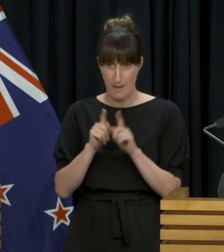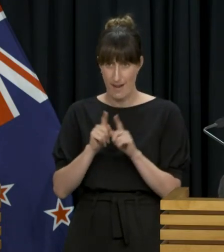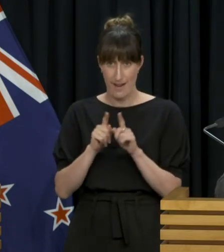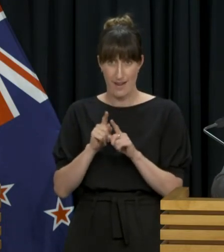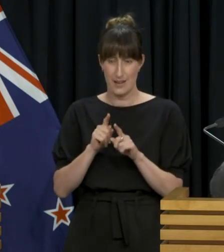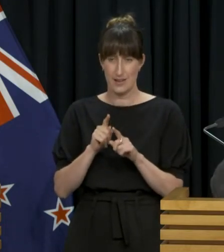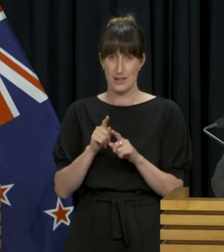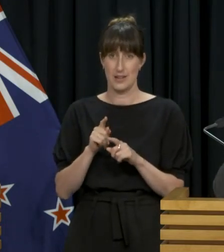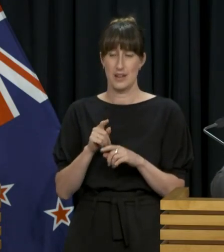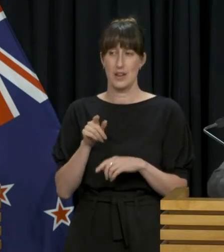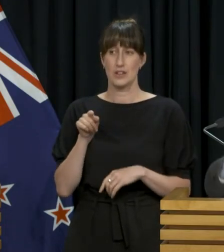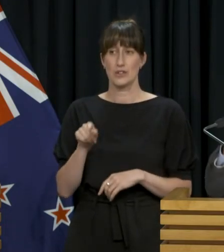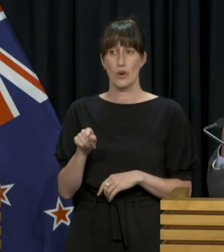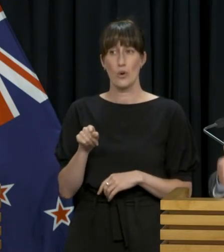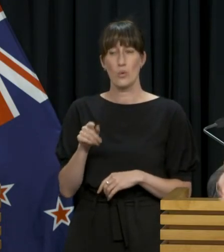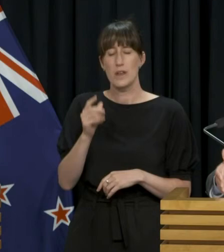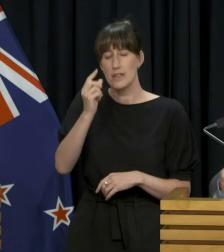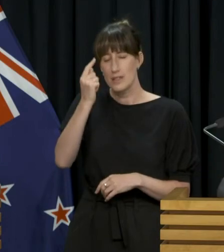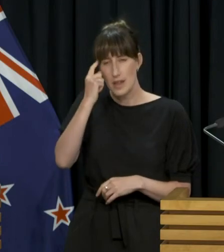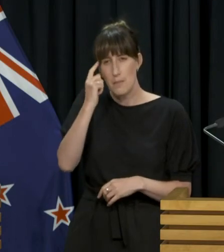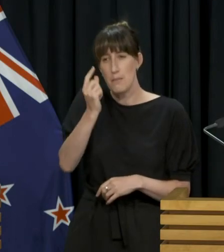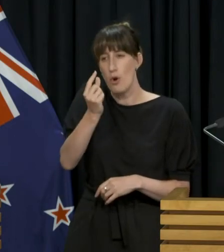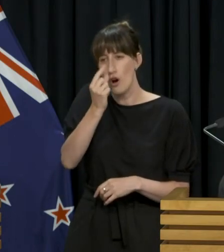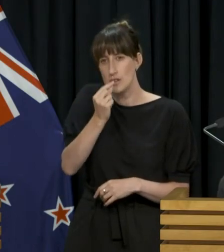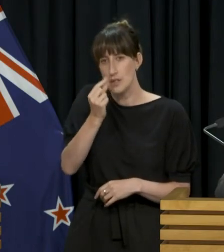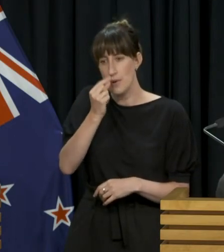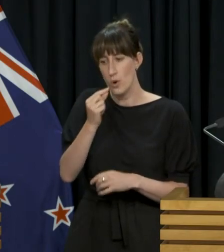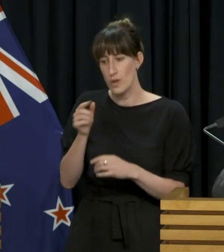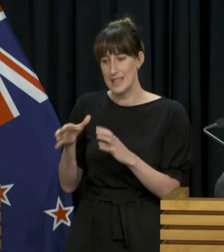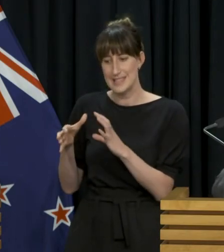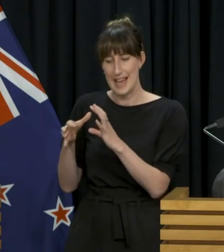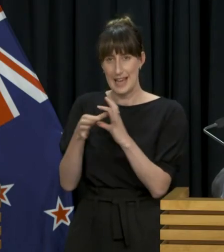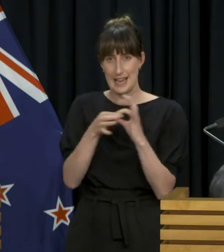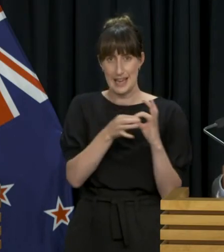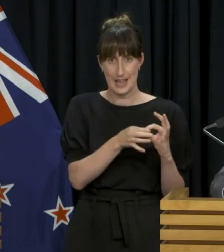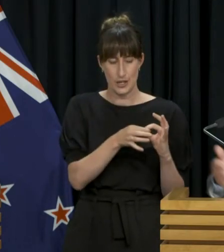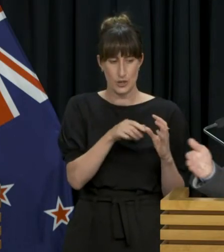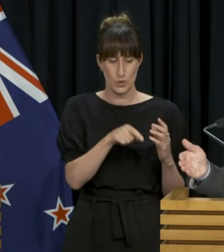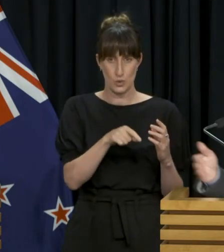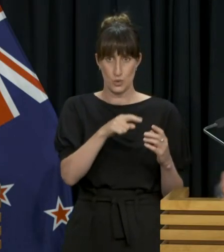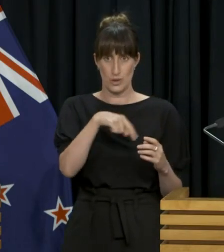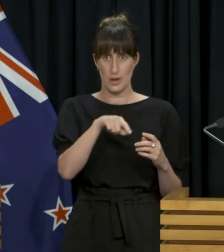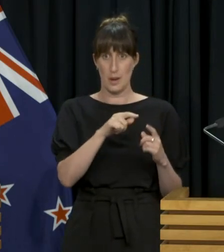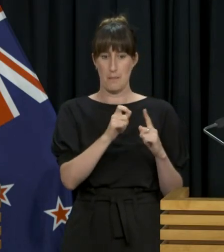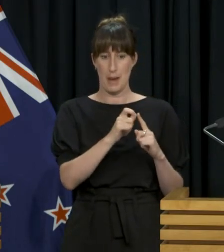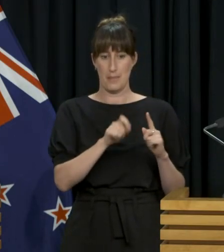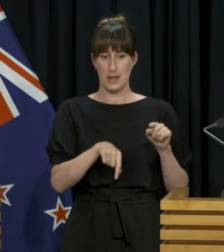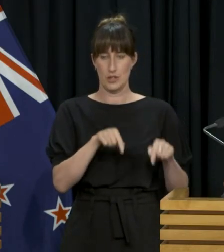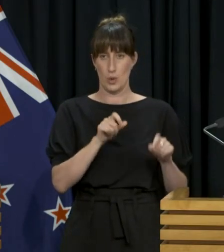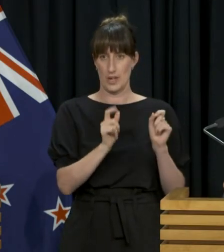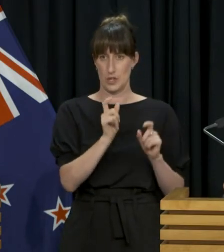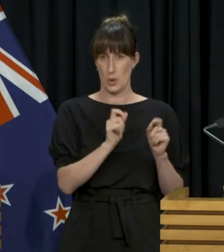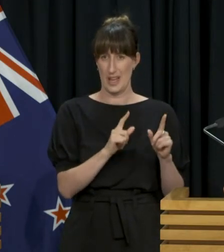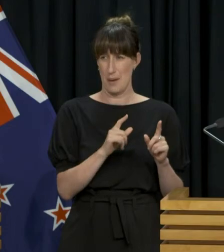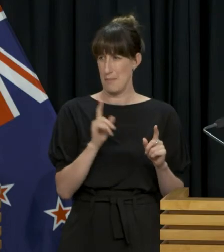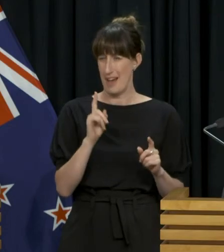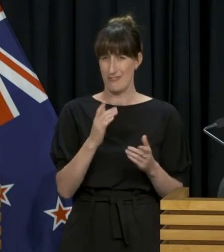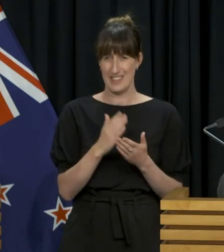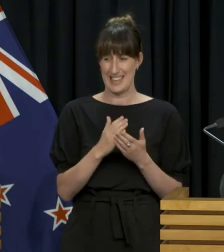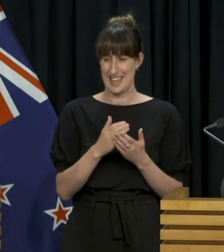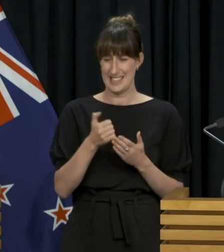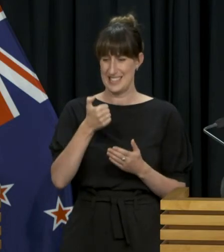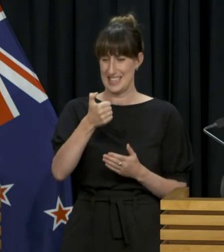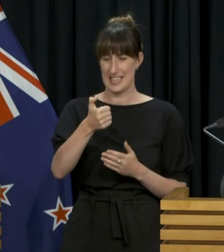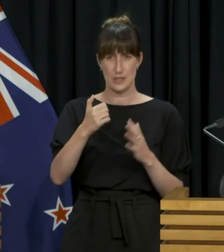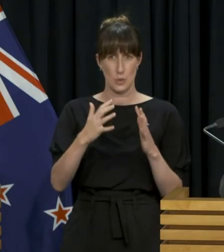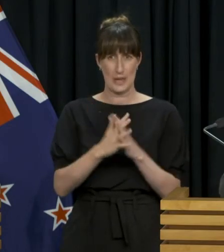the possibility of an epidemiological link. Remembering it's 6 weeks or so down the track, so it's unlikely,